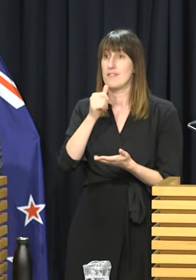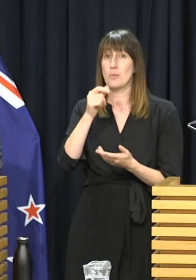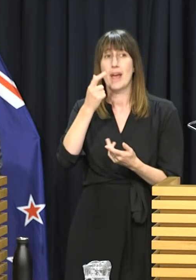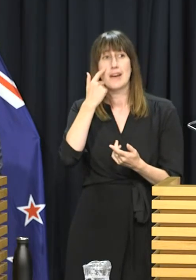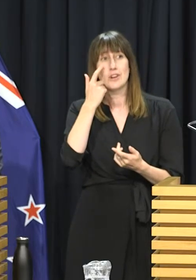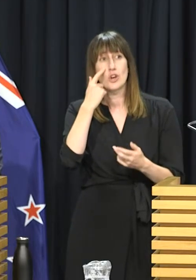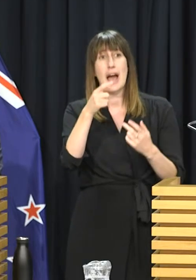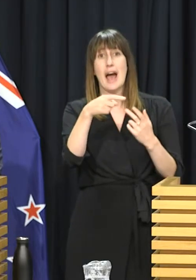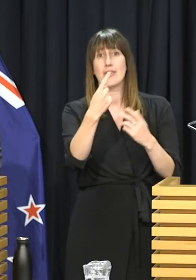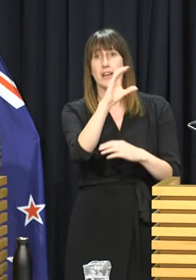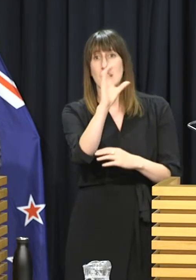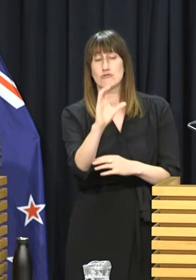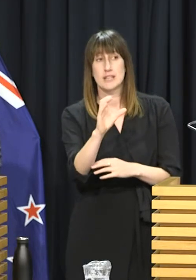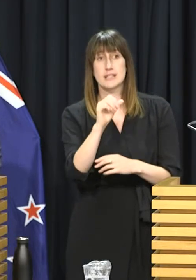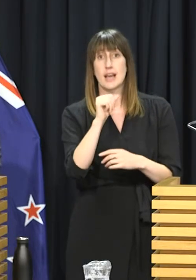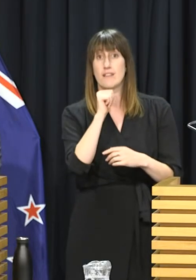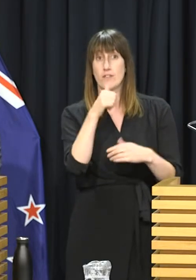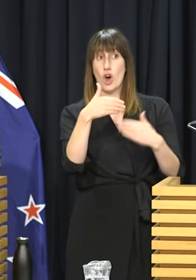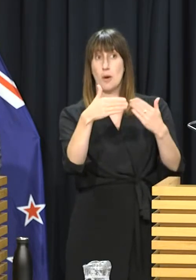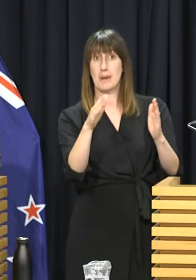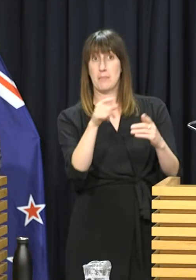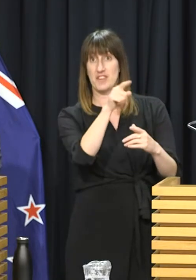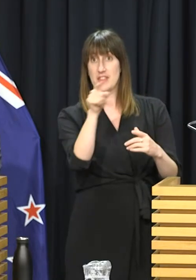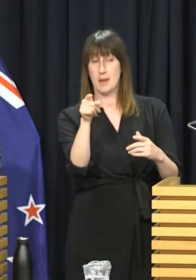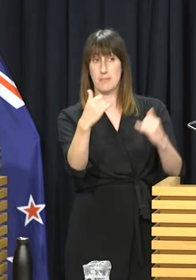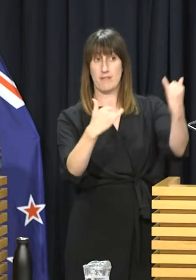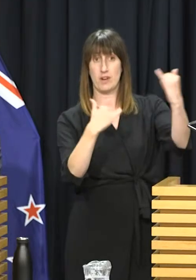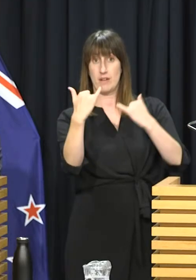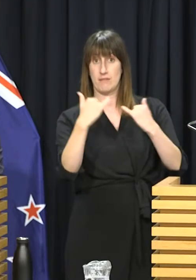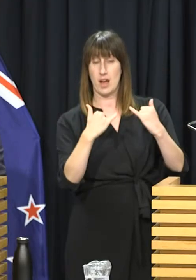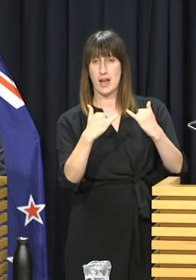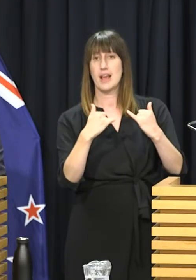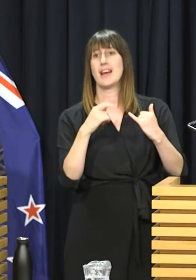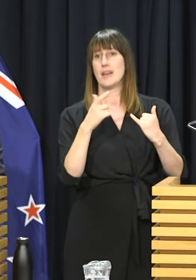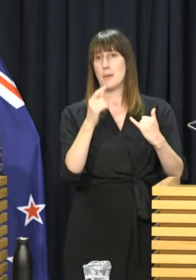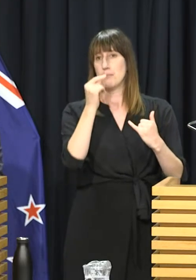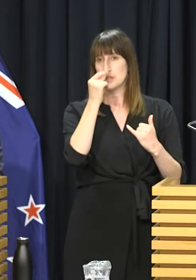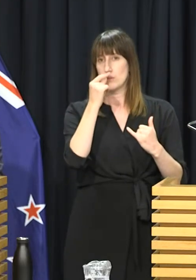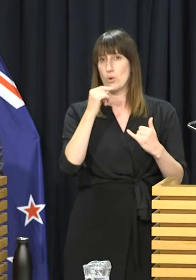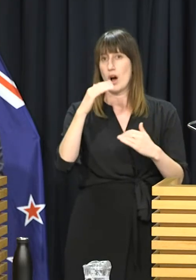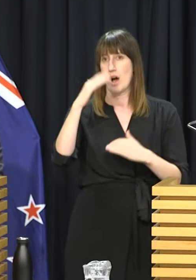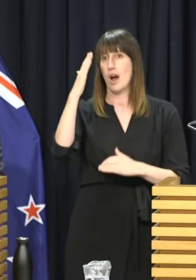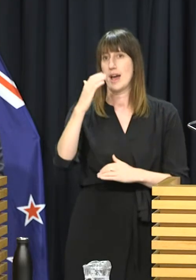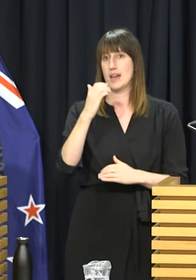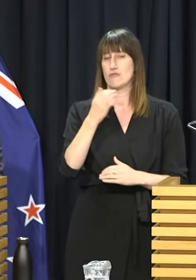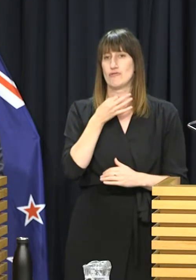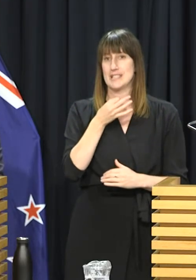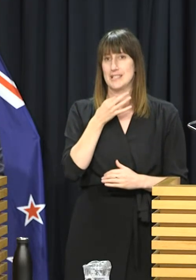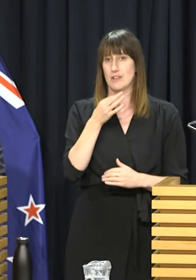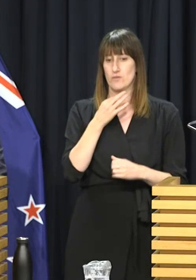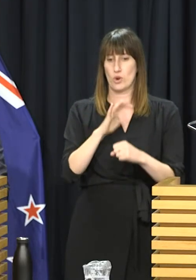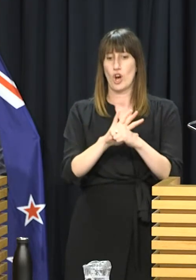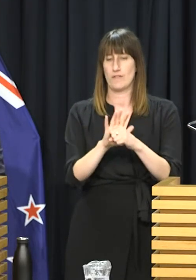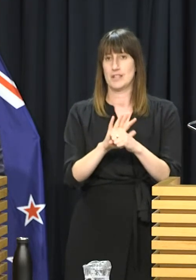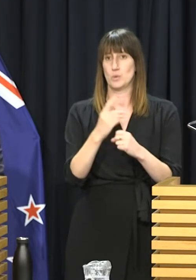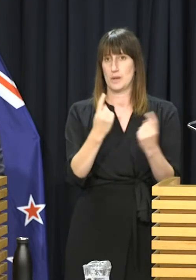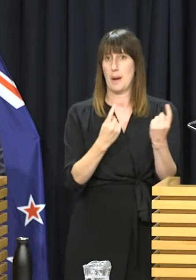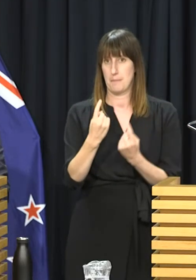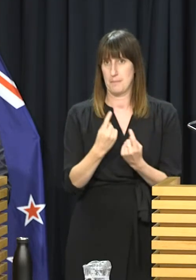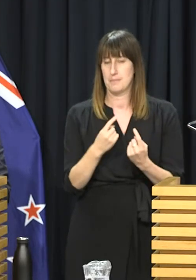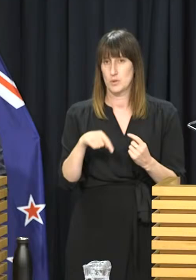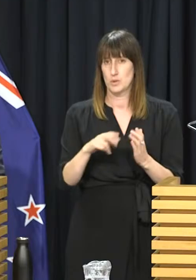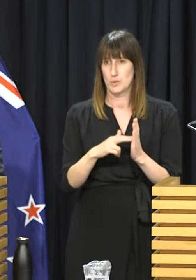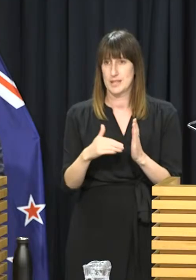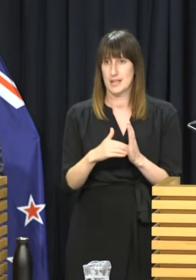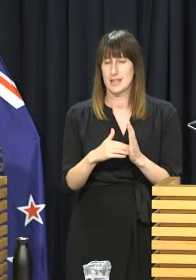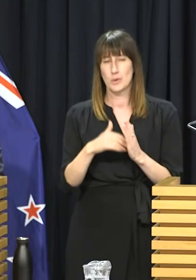will therefore see a higher proportion of positive COVID-19 cases across the MIQ network, and we need to just understand a bit more about the risk